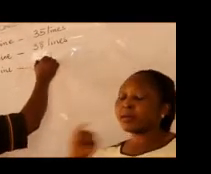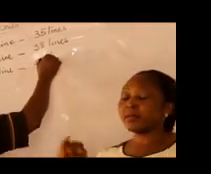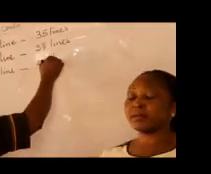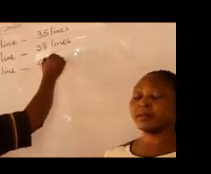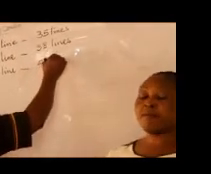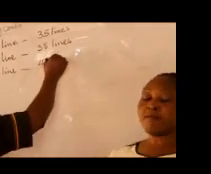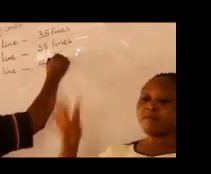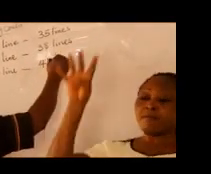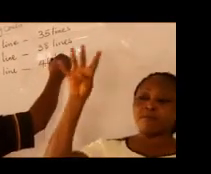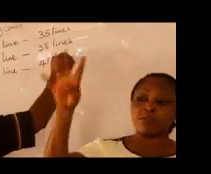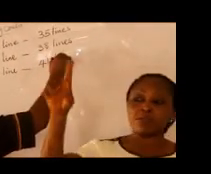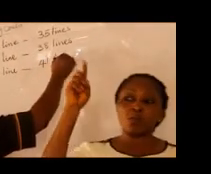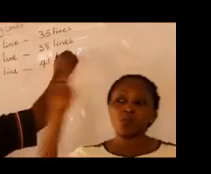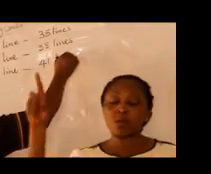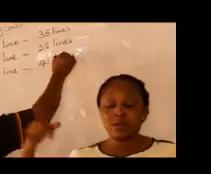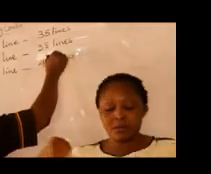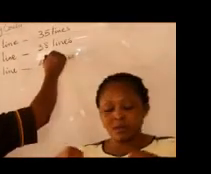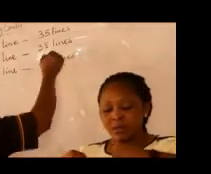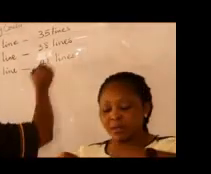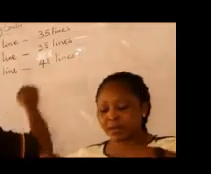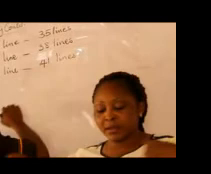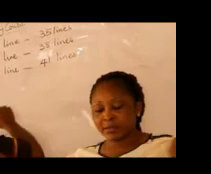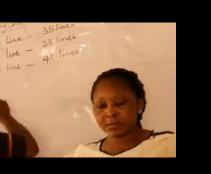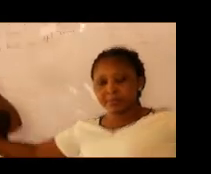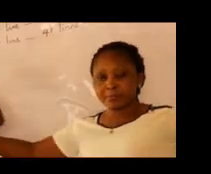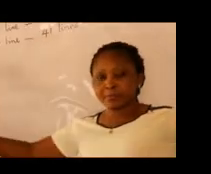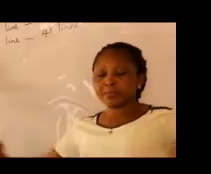41 lines.